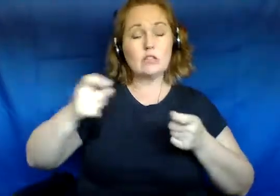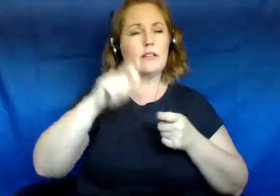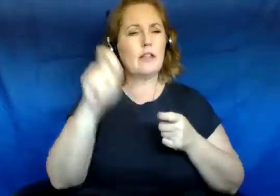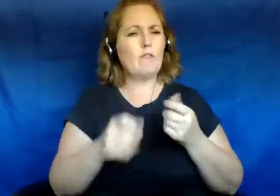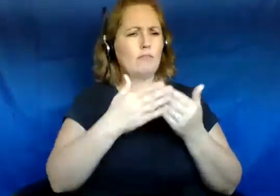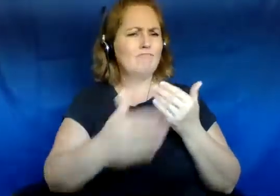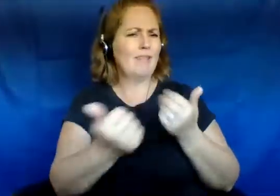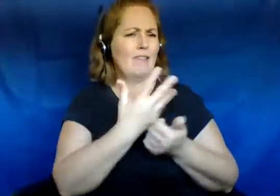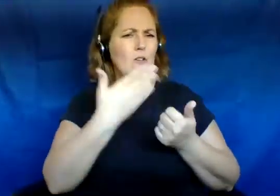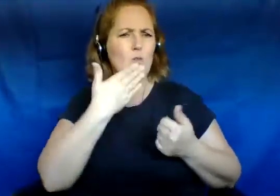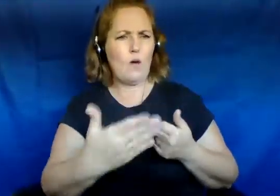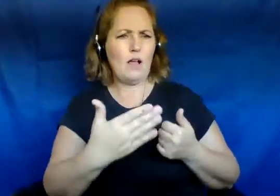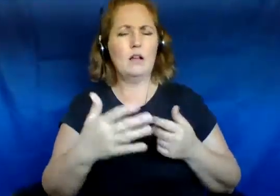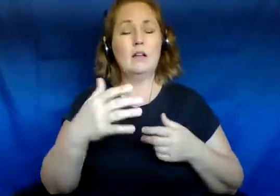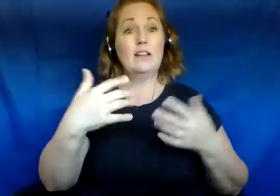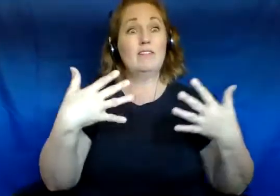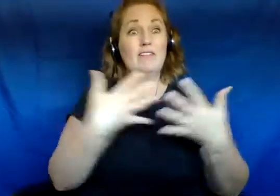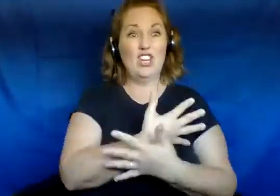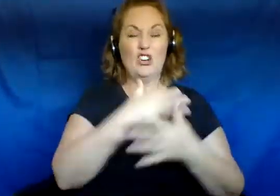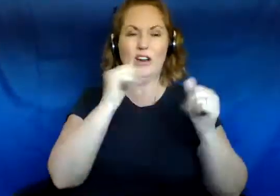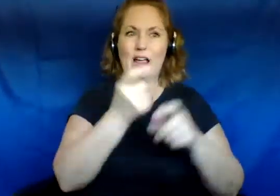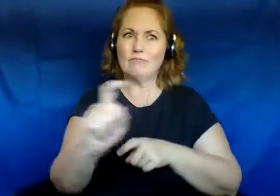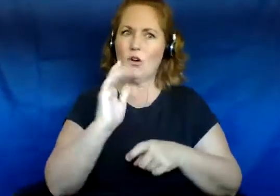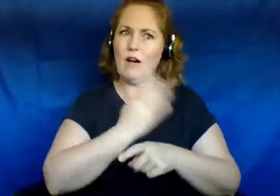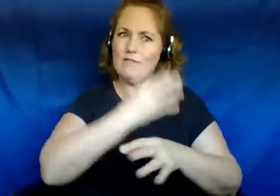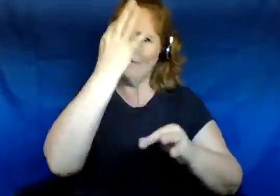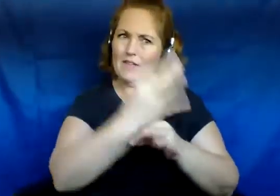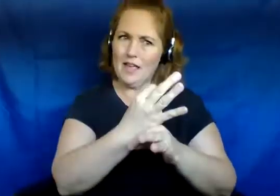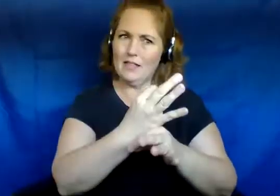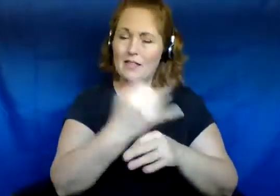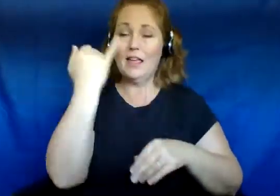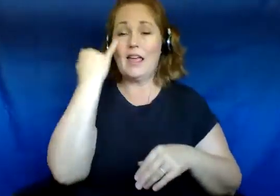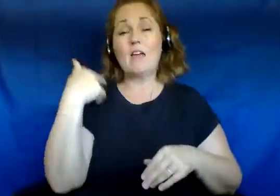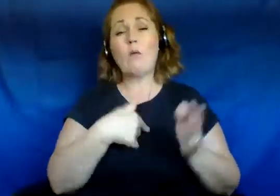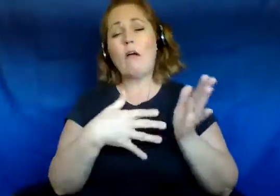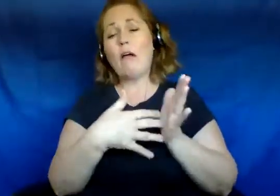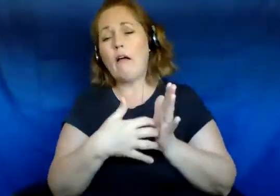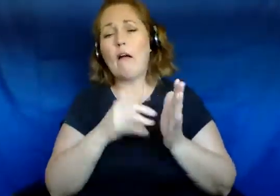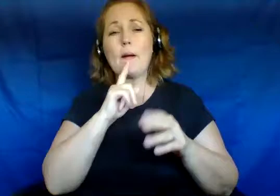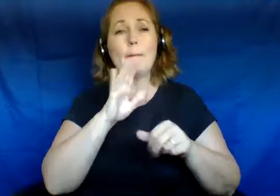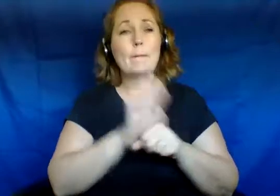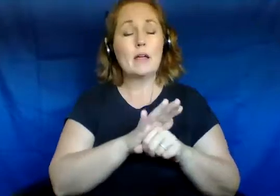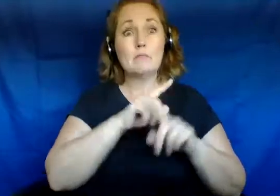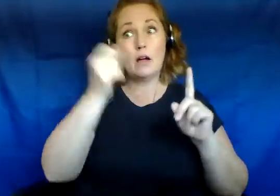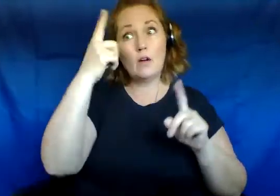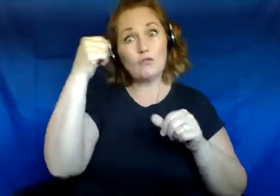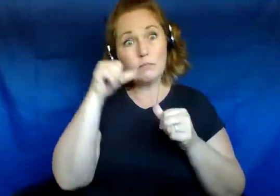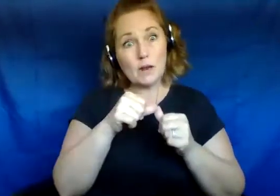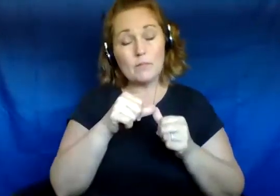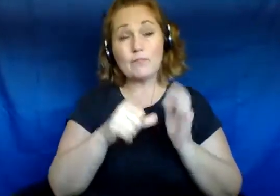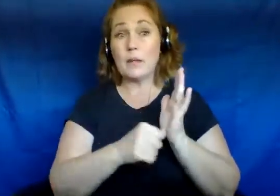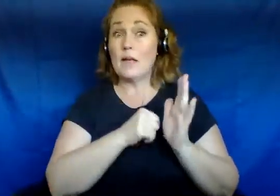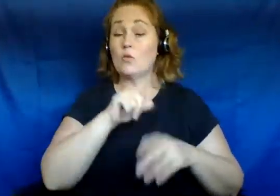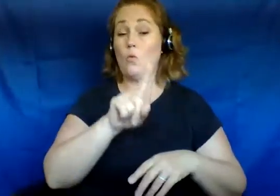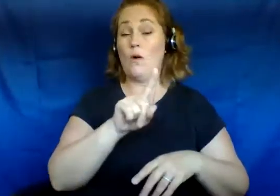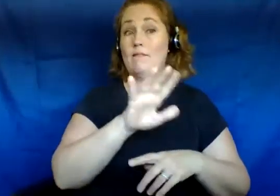well. Fear can erode our faith if we are slack about our commitment. And we must remember on